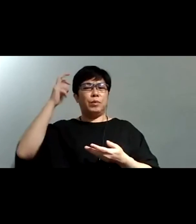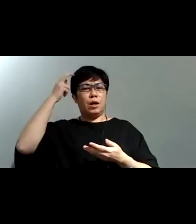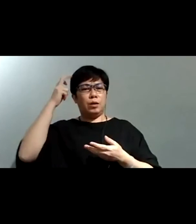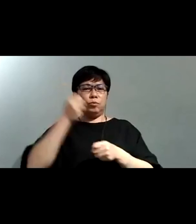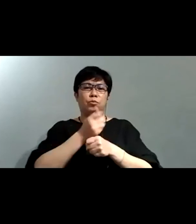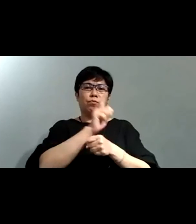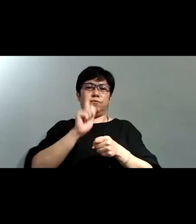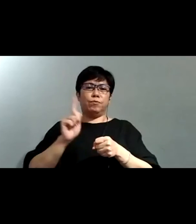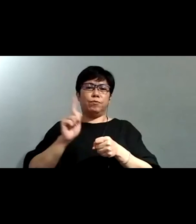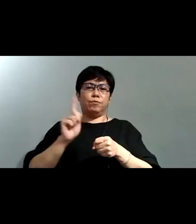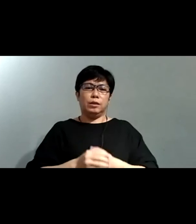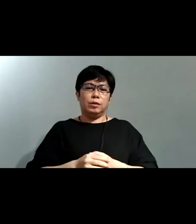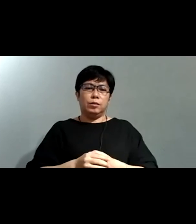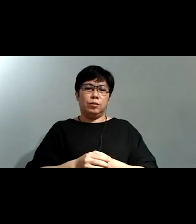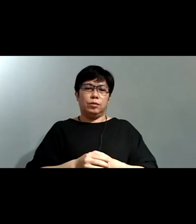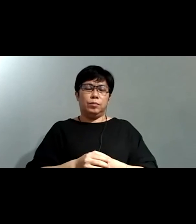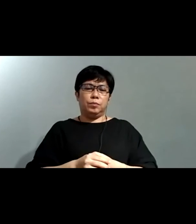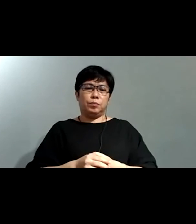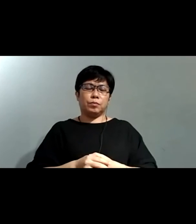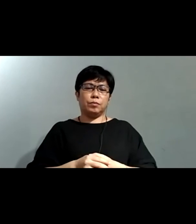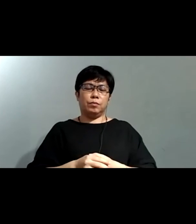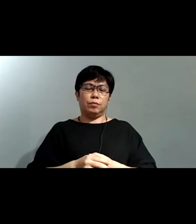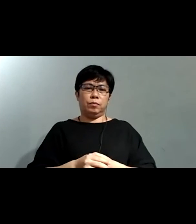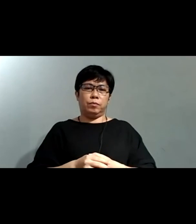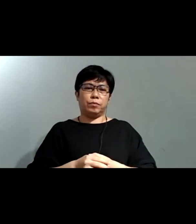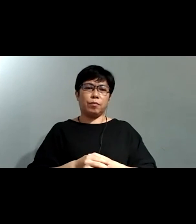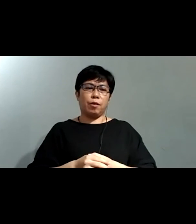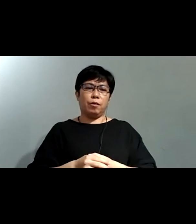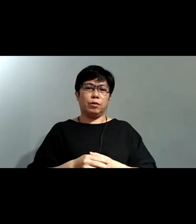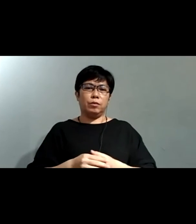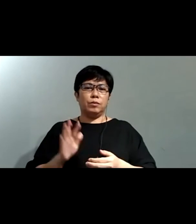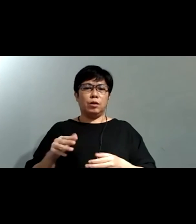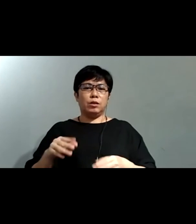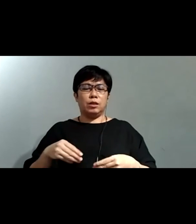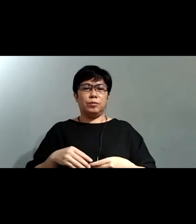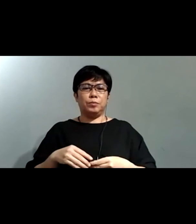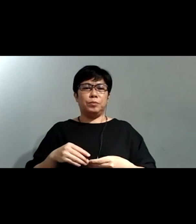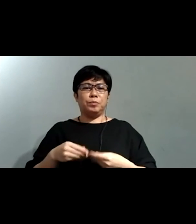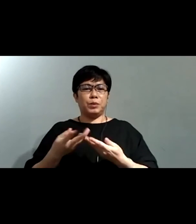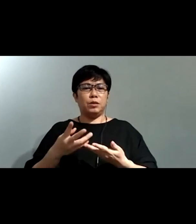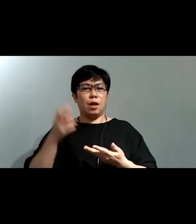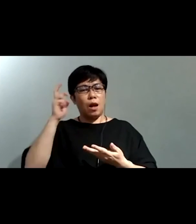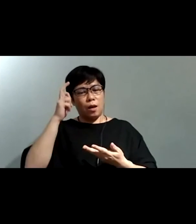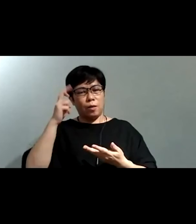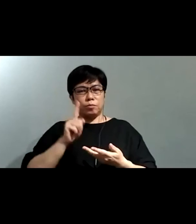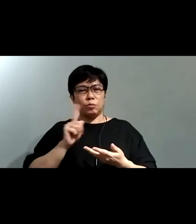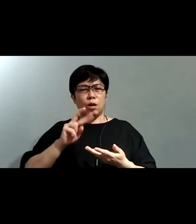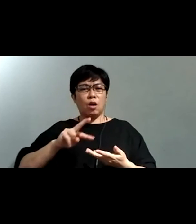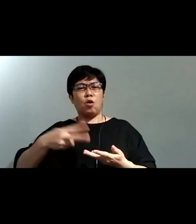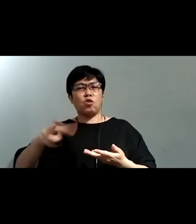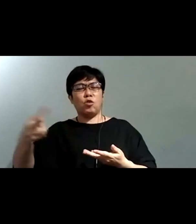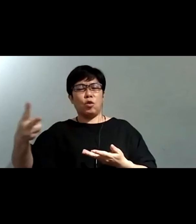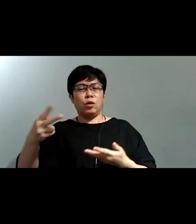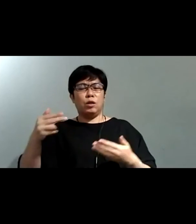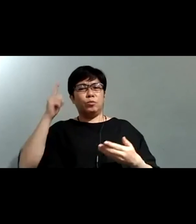produce to solve those annoying daily problem. You can see that